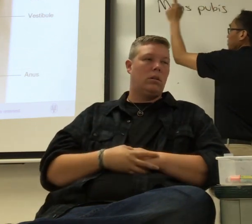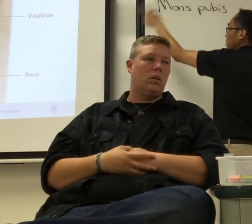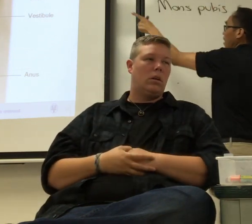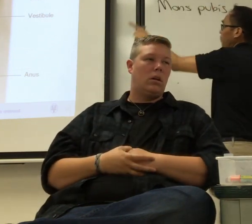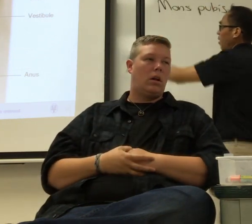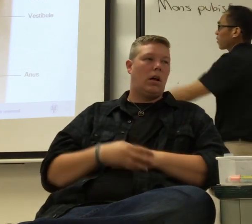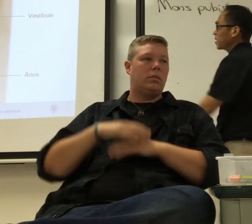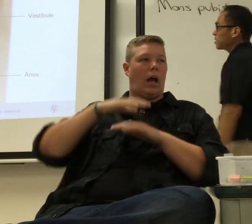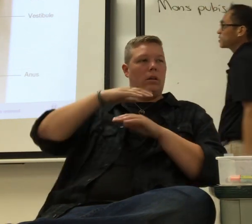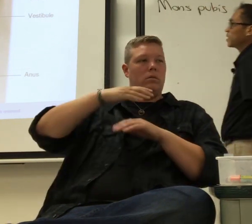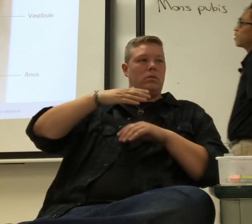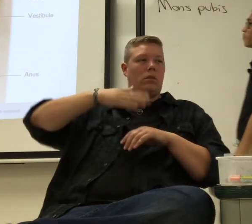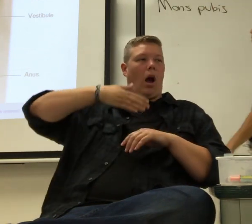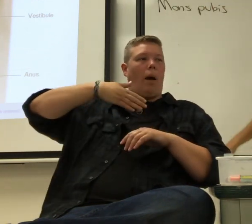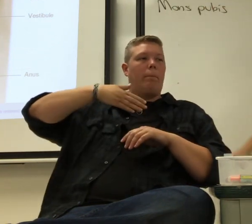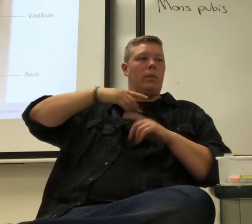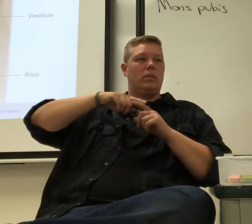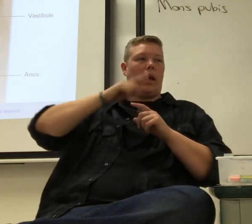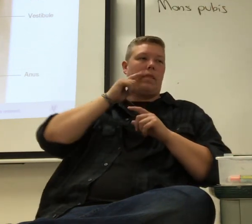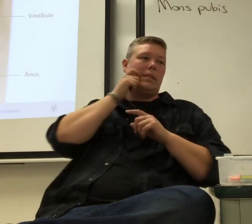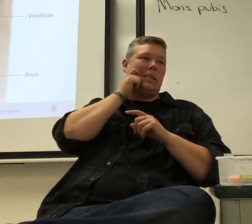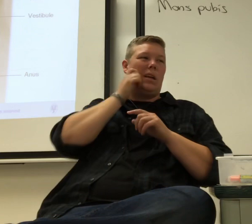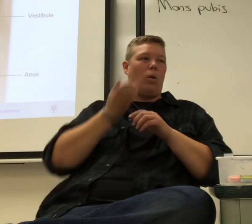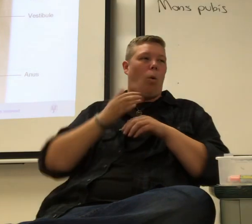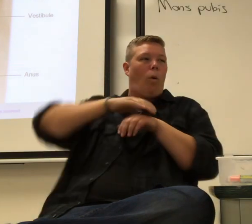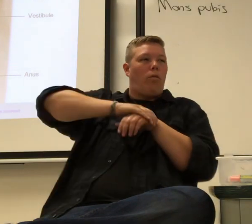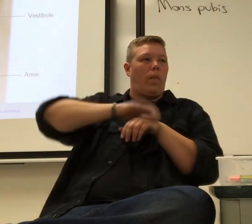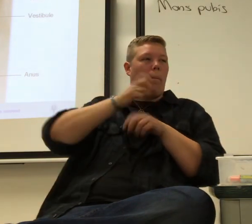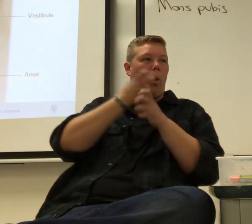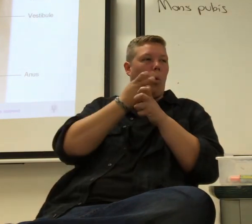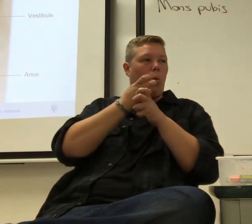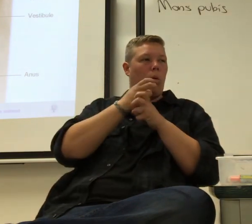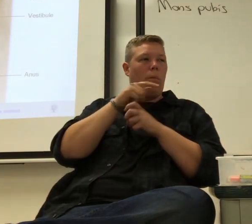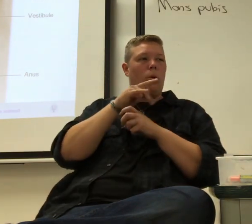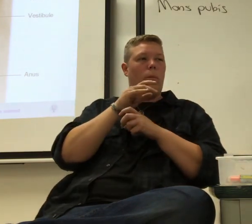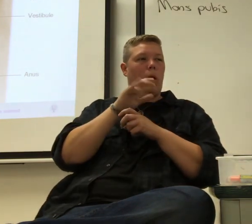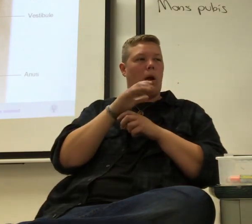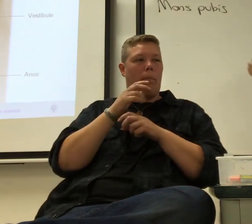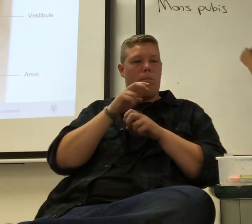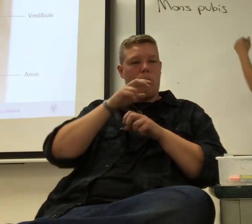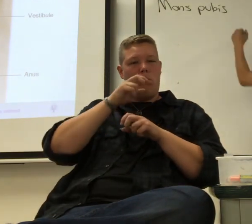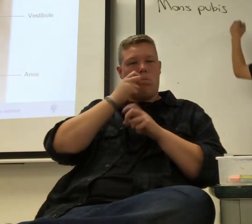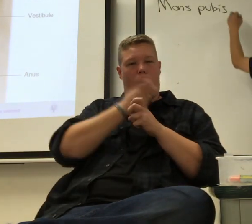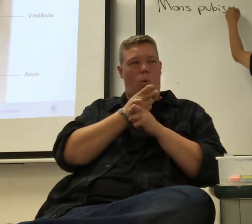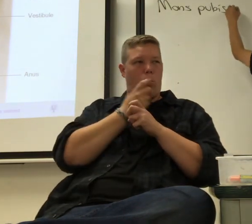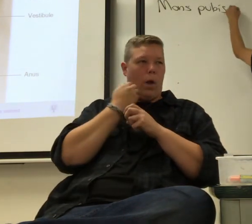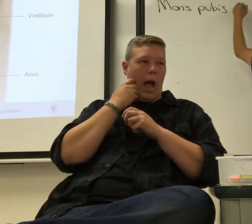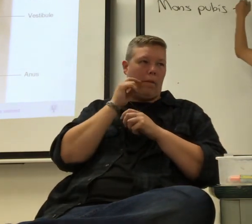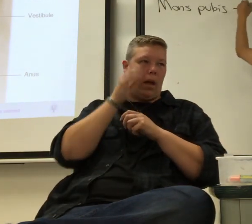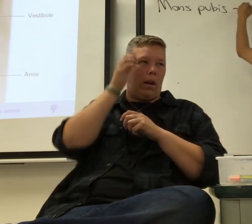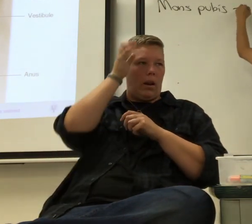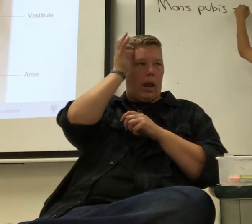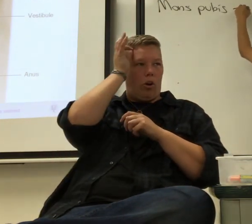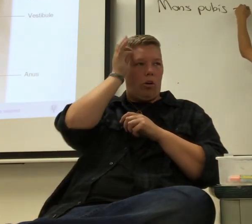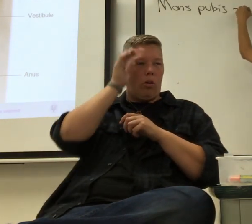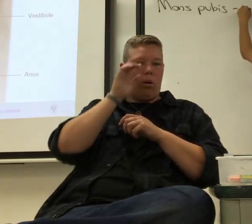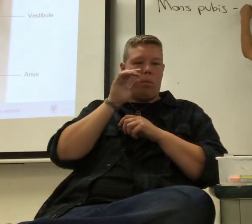It's just the top part, it's the skin over the pubic bone where you have pubic hair, right? That's why they got his name.